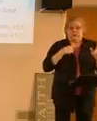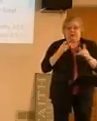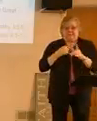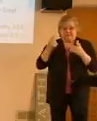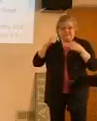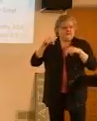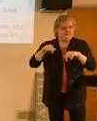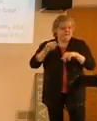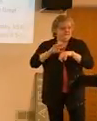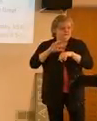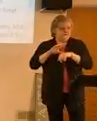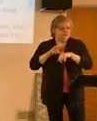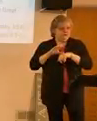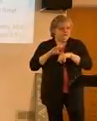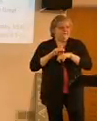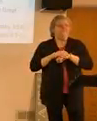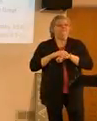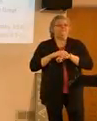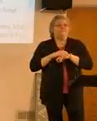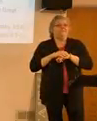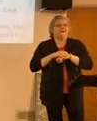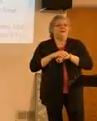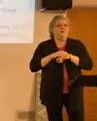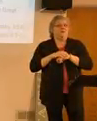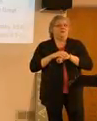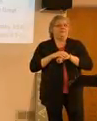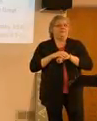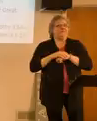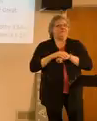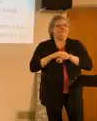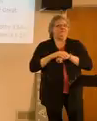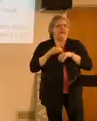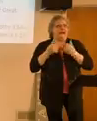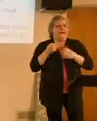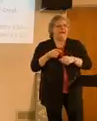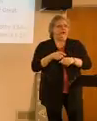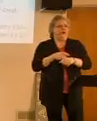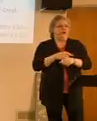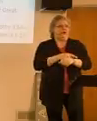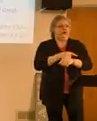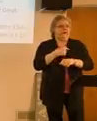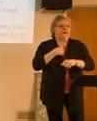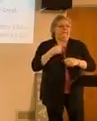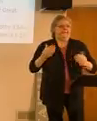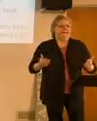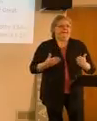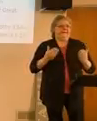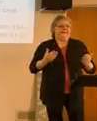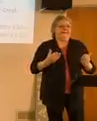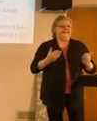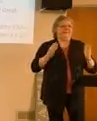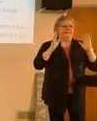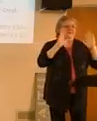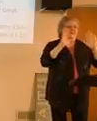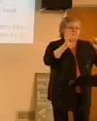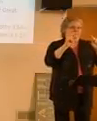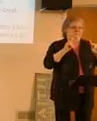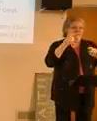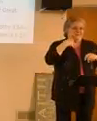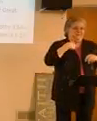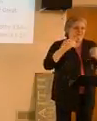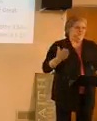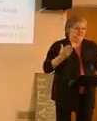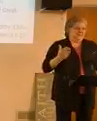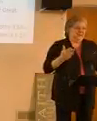church, and this kind of relates to how long I've been here, and it's been a wonderful privilege,